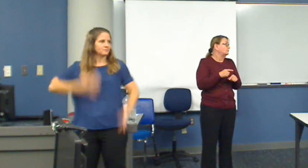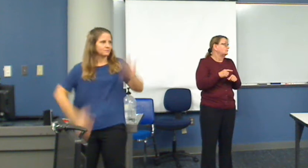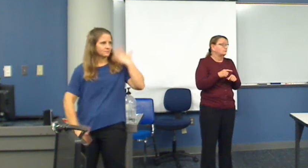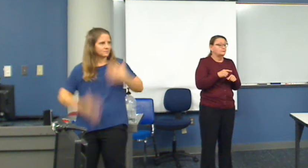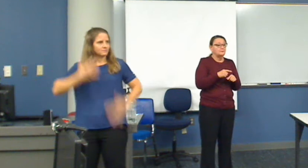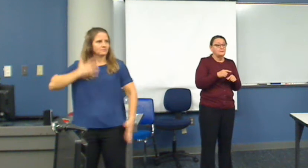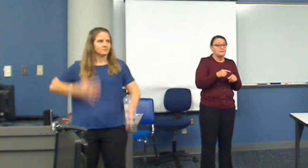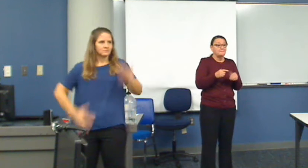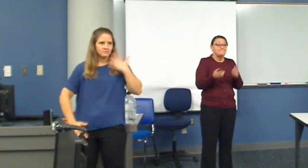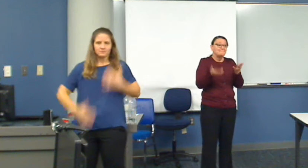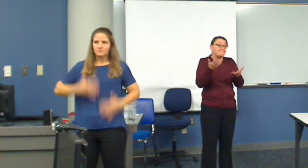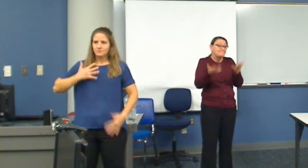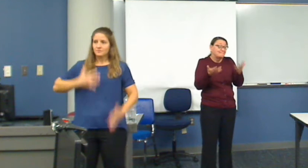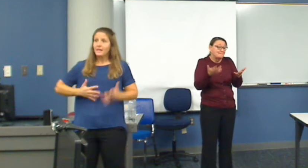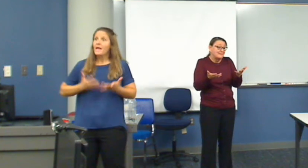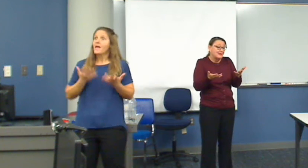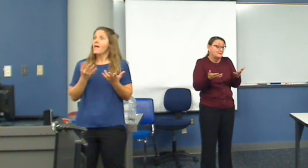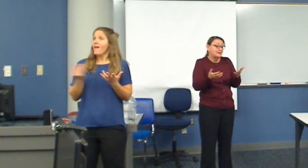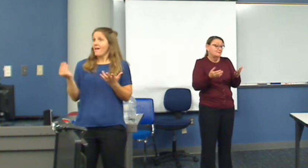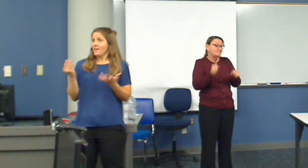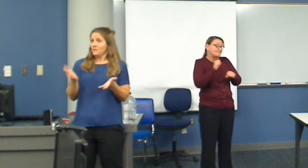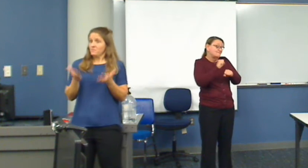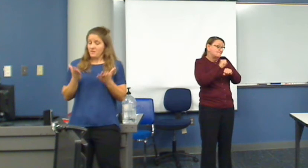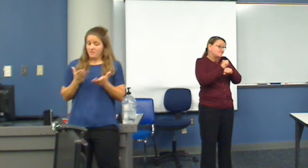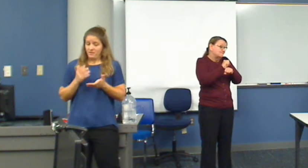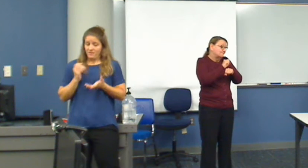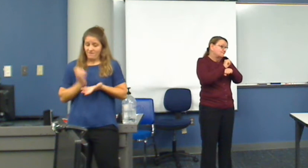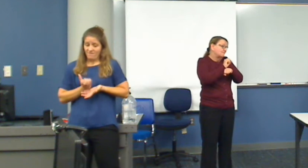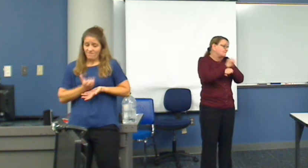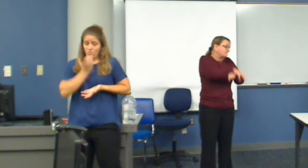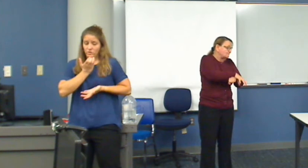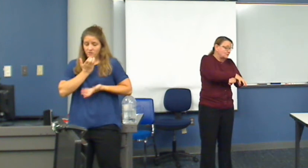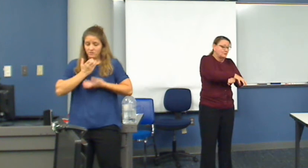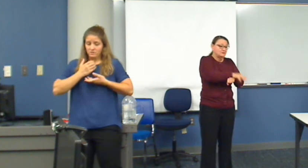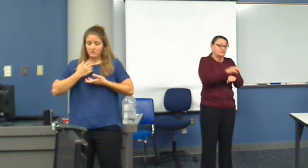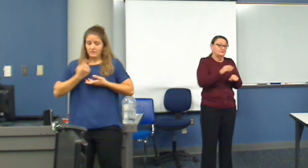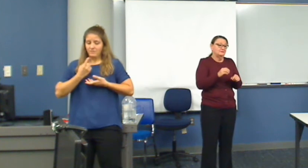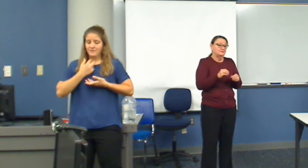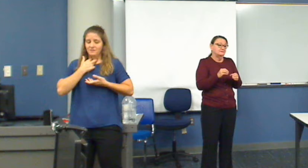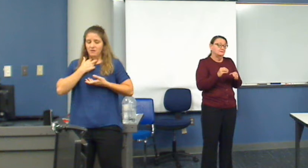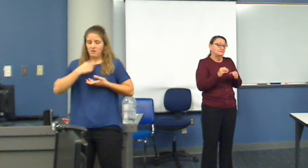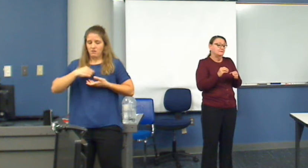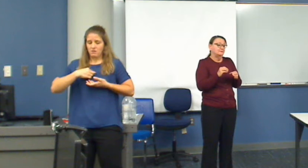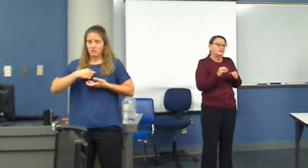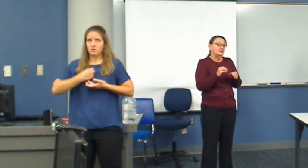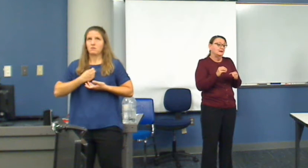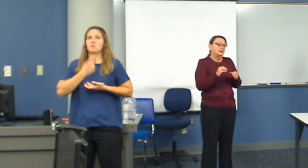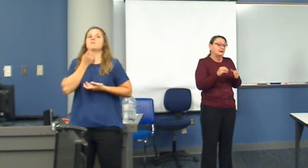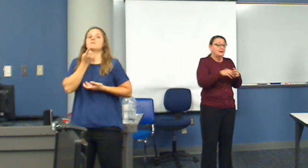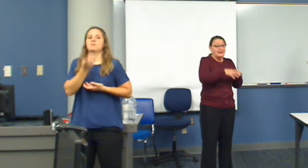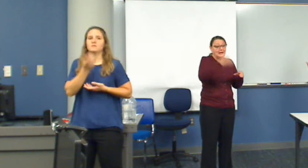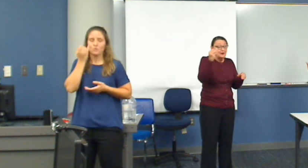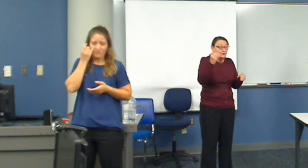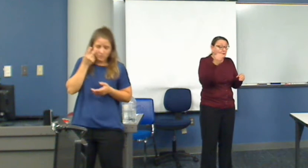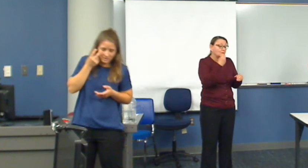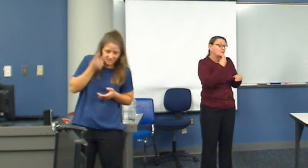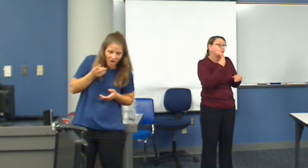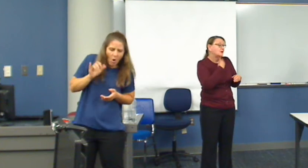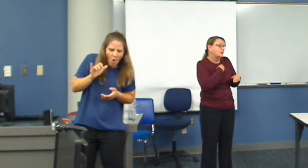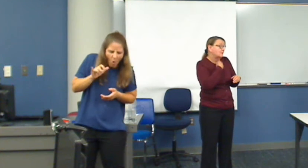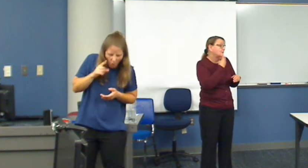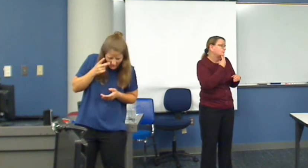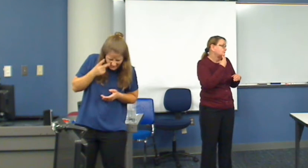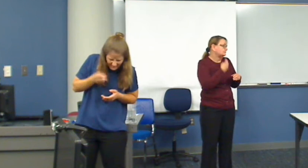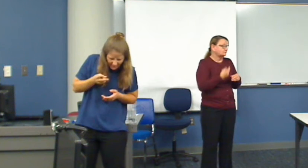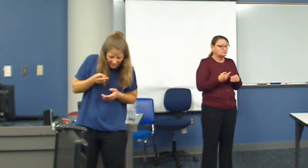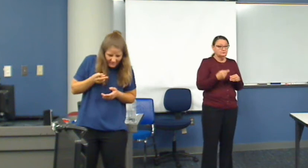forcing something out of the airway. Okay? So if we see something in the mouth, and if we think we can get it out, we take